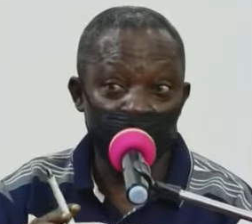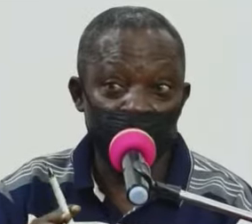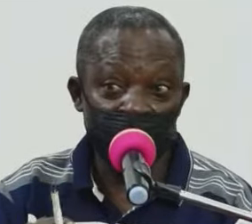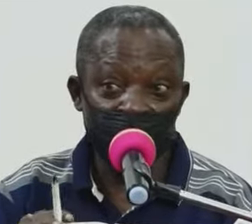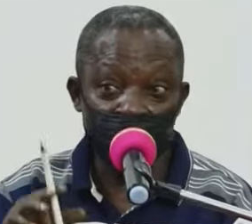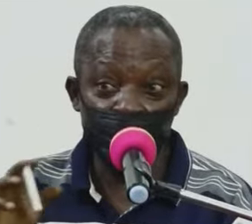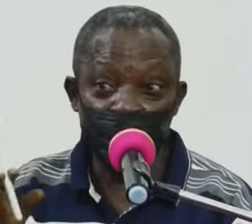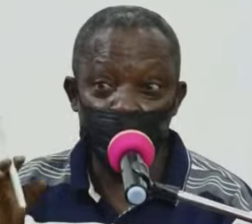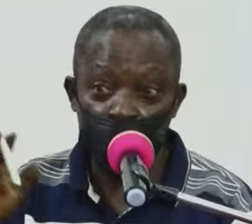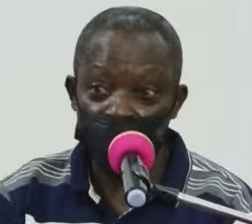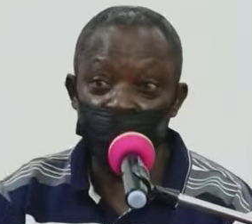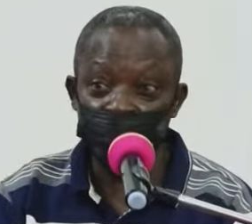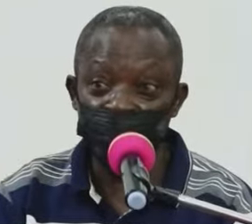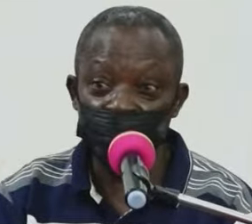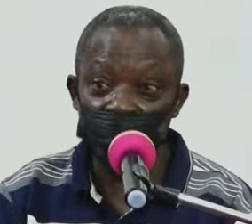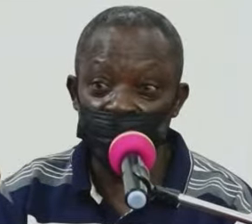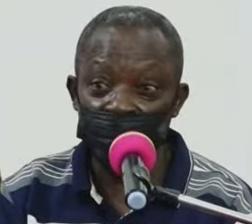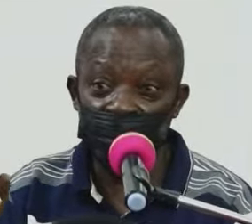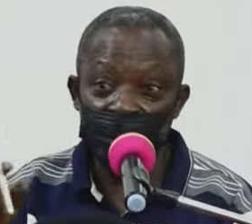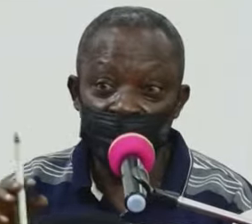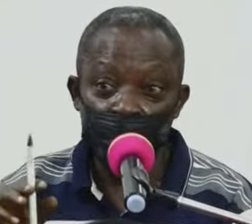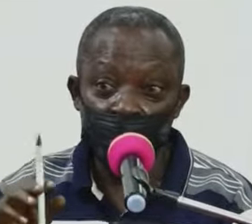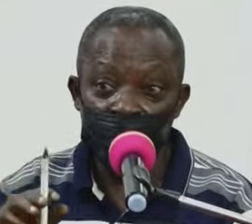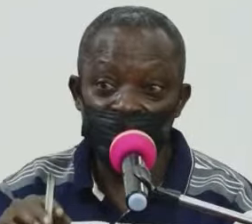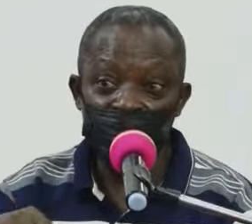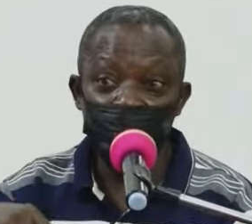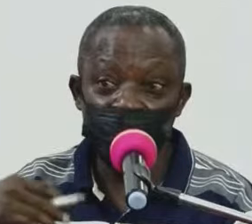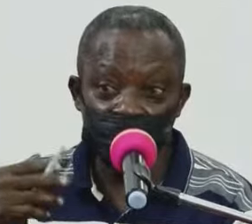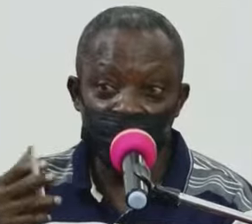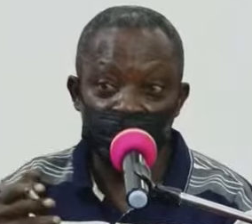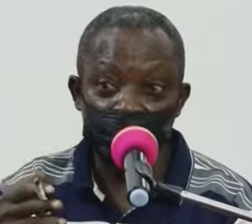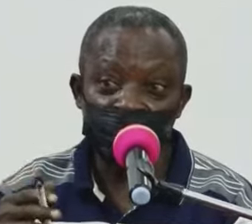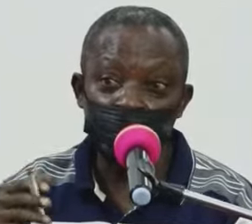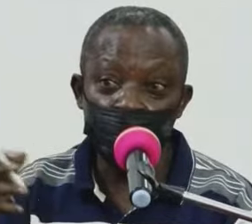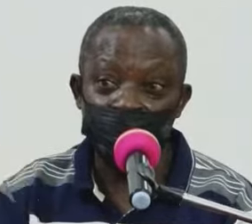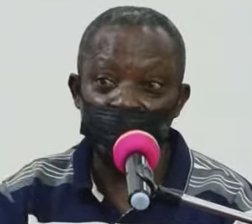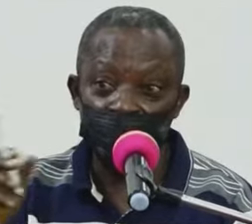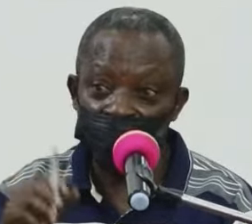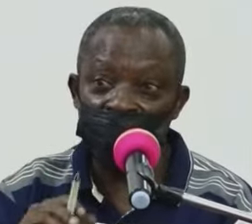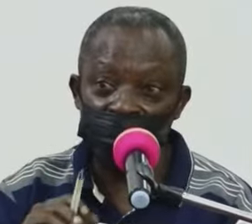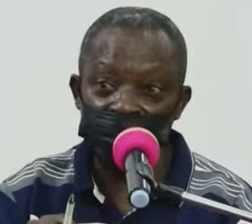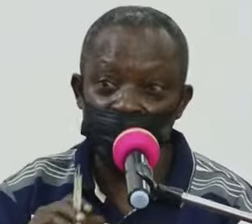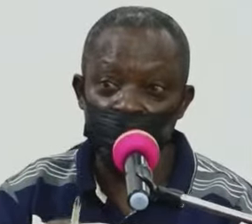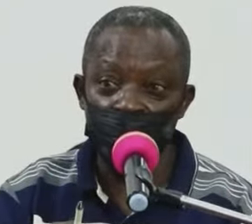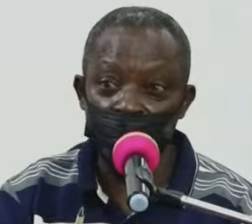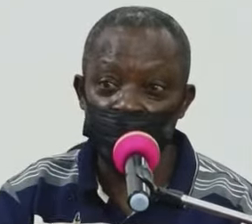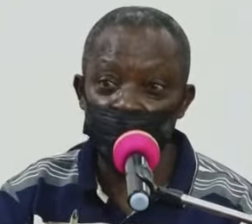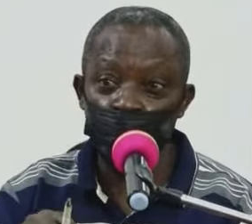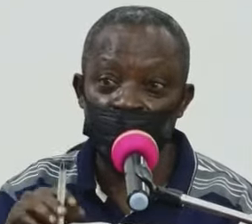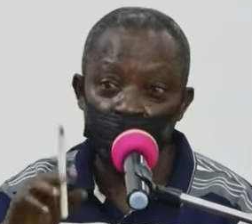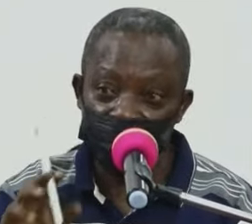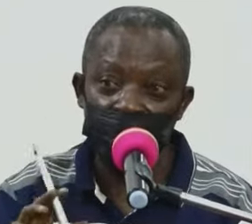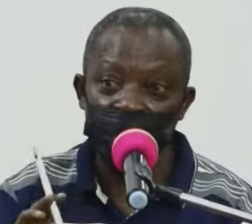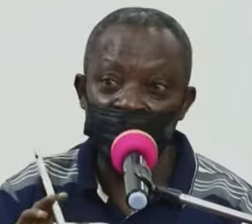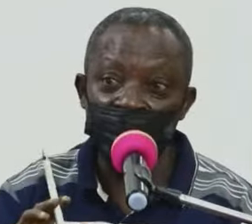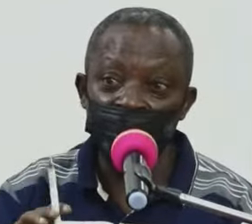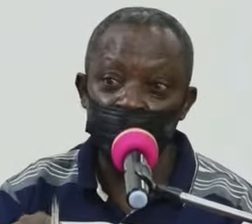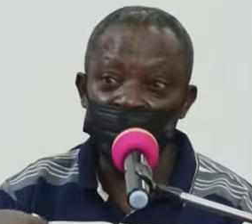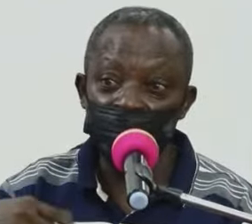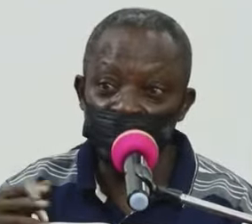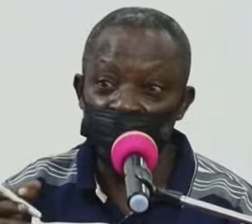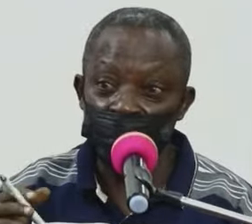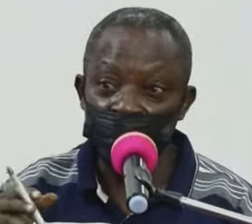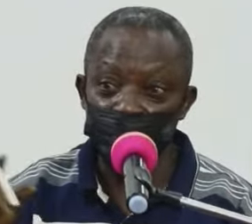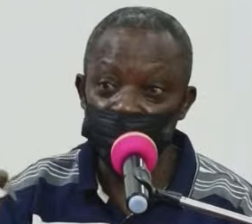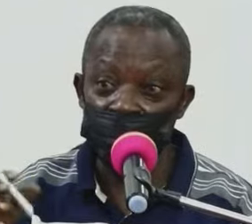hyacinth has taken over portions of the water lake. Having removed the tree stumps, what are you doing about the water hyacinth as well? Because there's also an obstacle